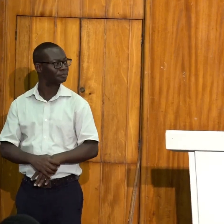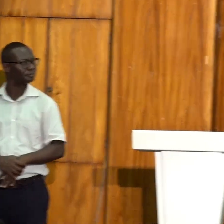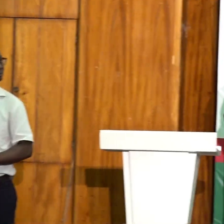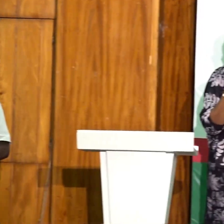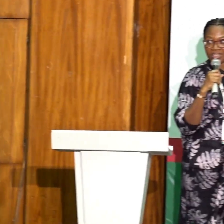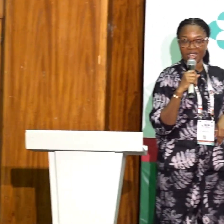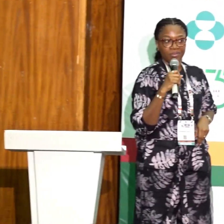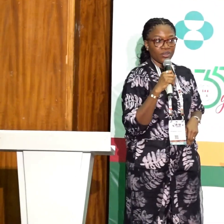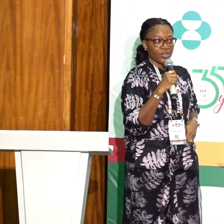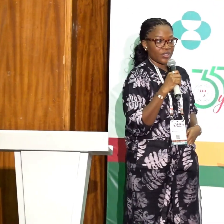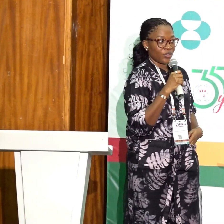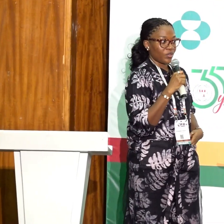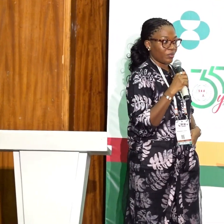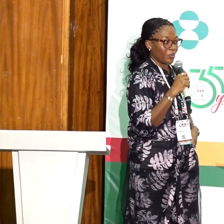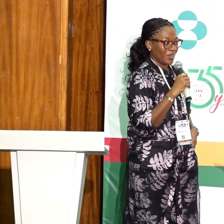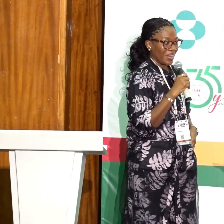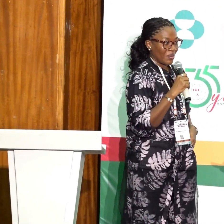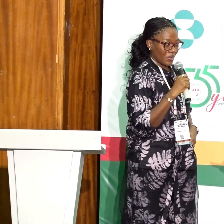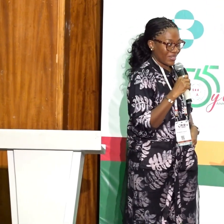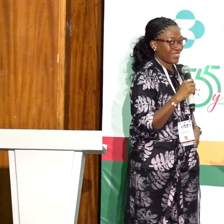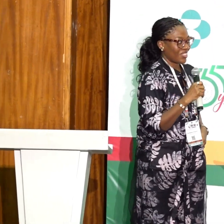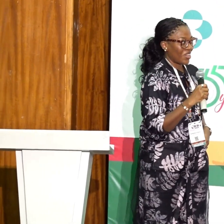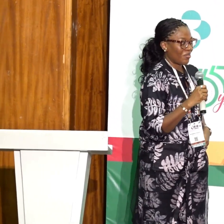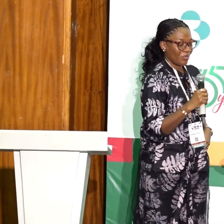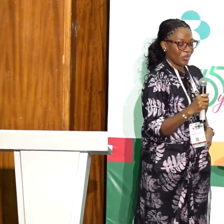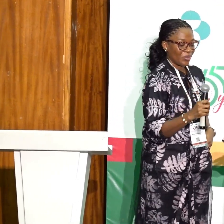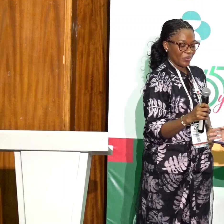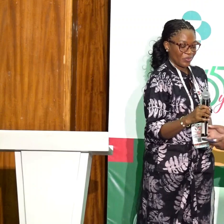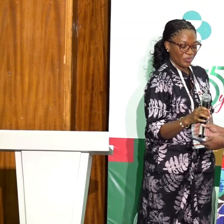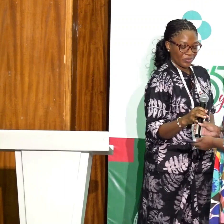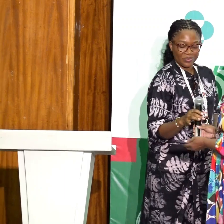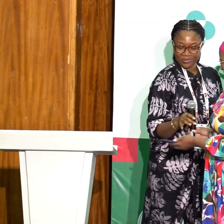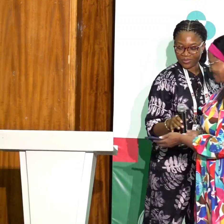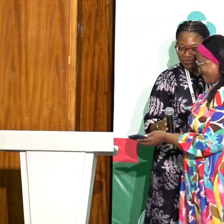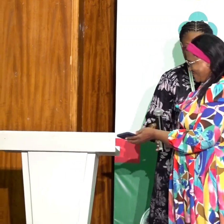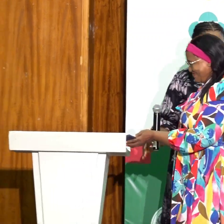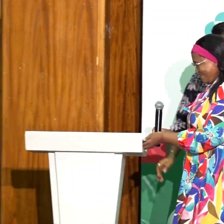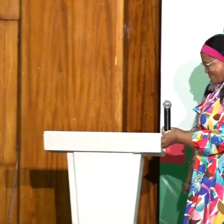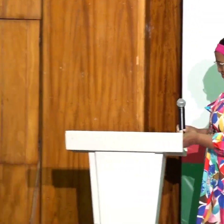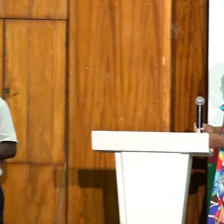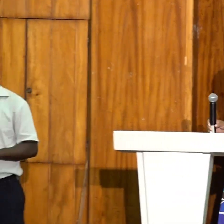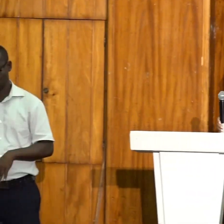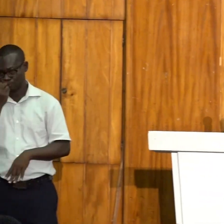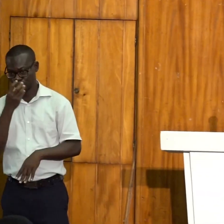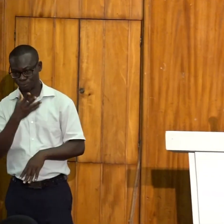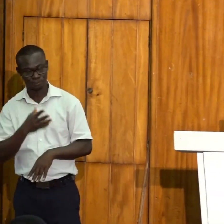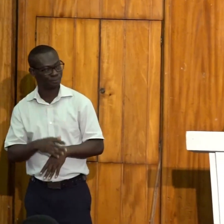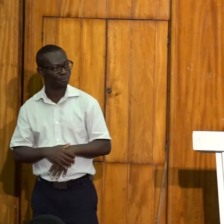bit stricter on time now because I know that we're running out, but you have the floor.